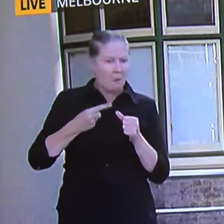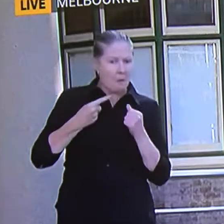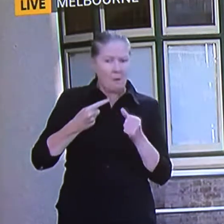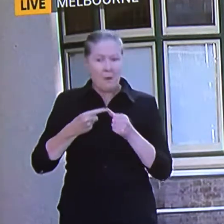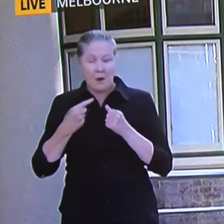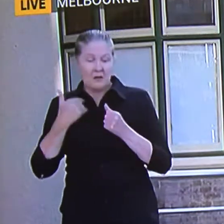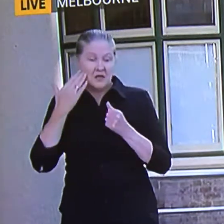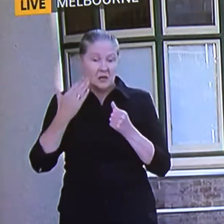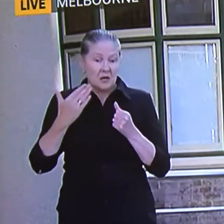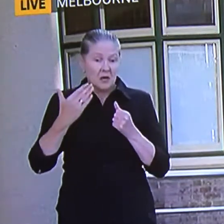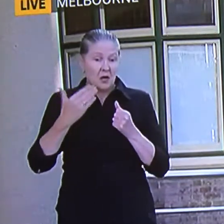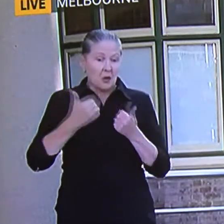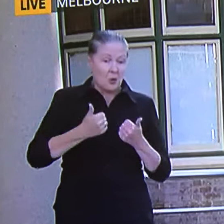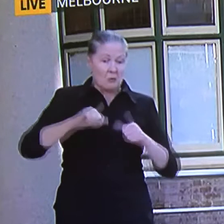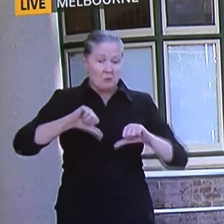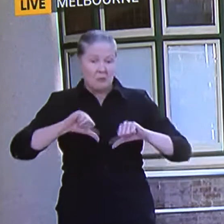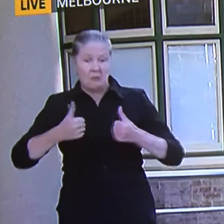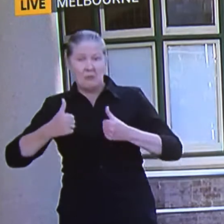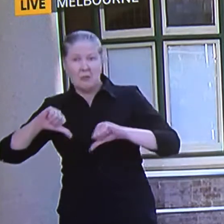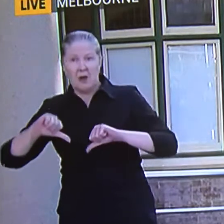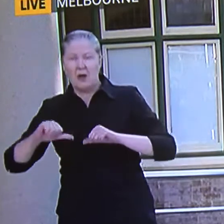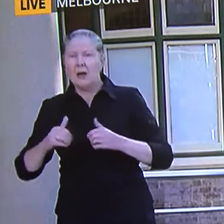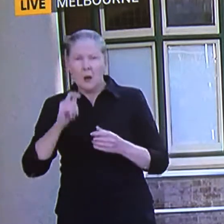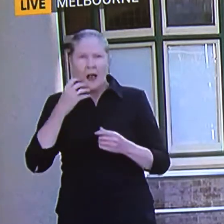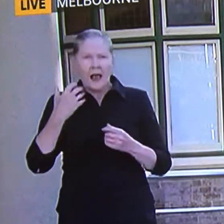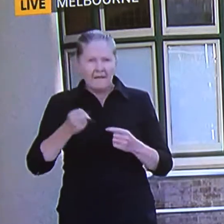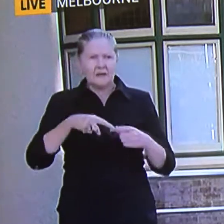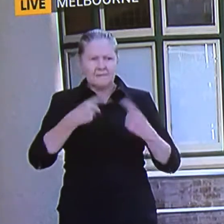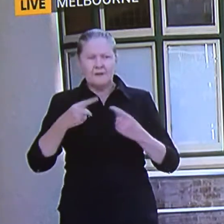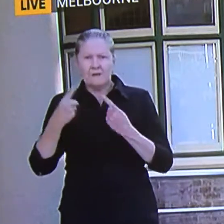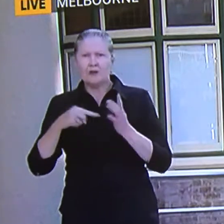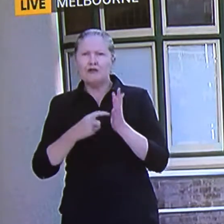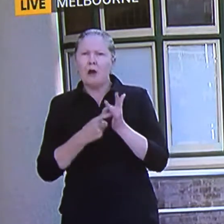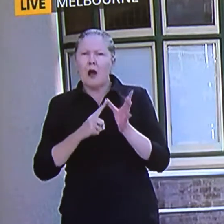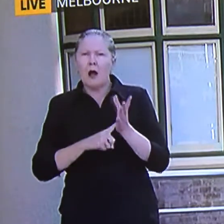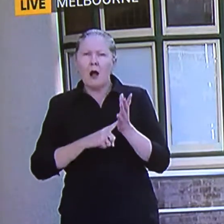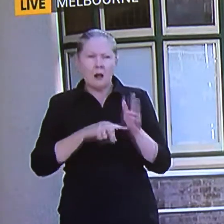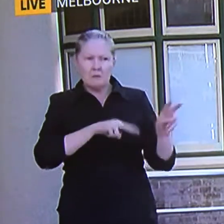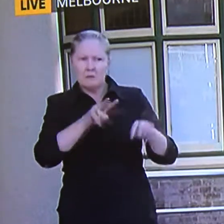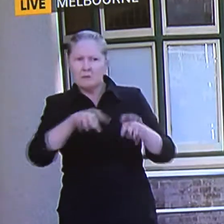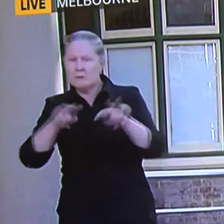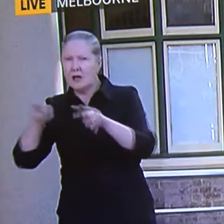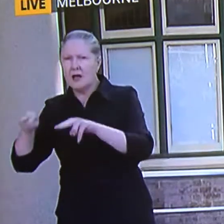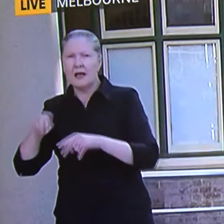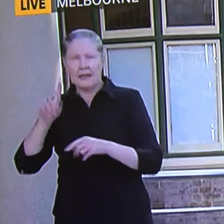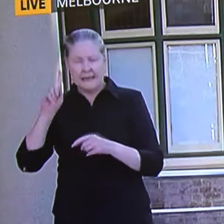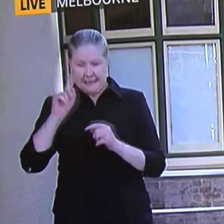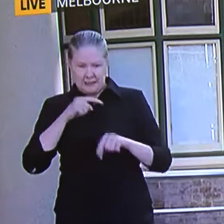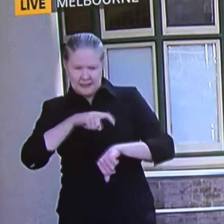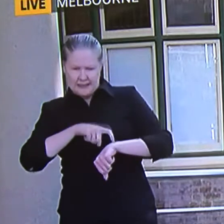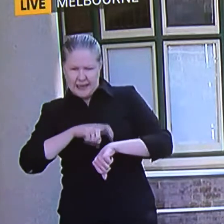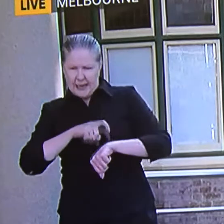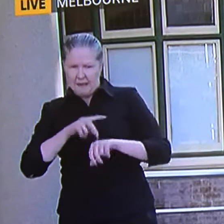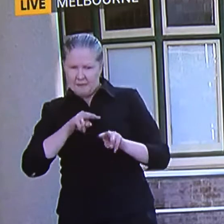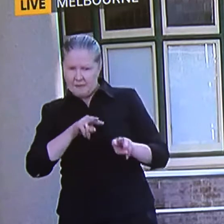be good or not so good, from many clinical trials in the next few weeks. The timeline for antiviral drugs and knowing whether